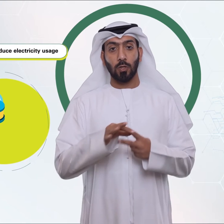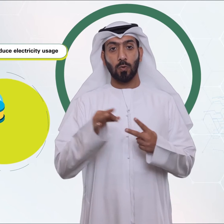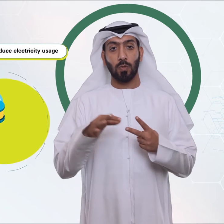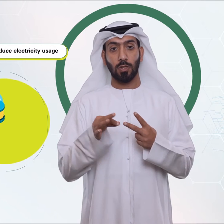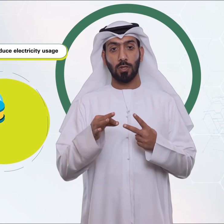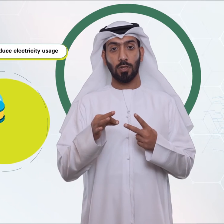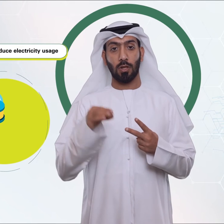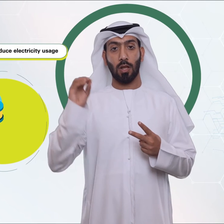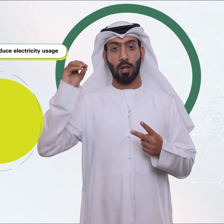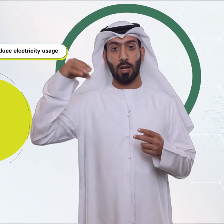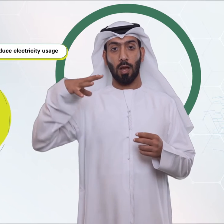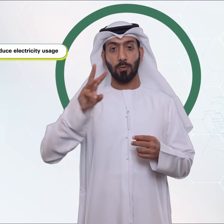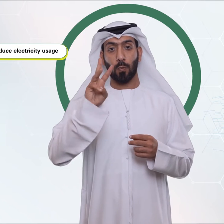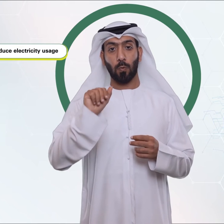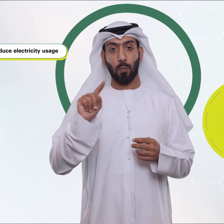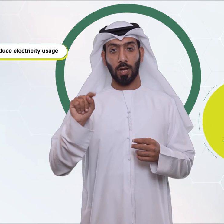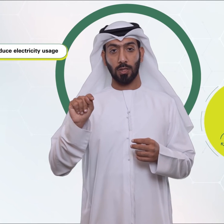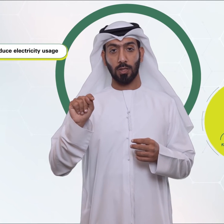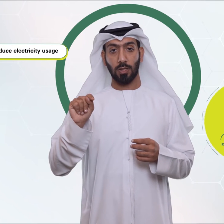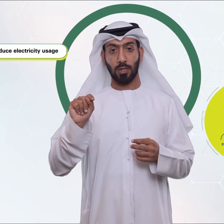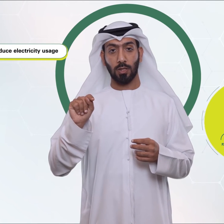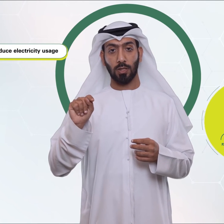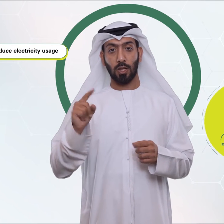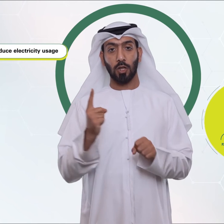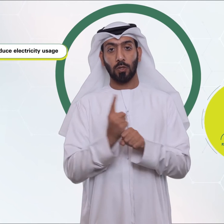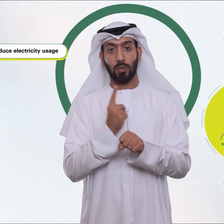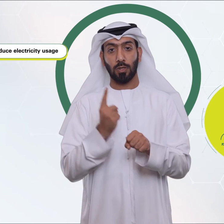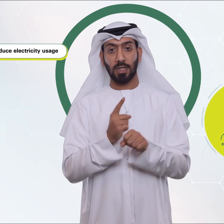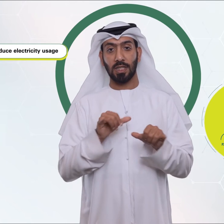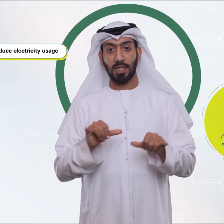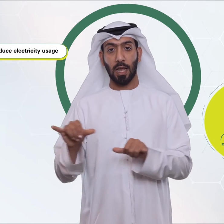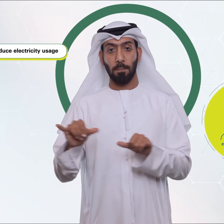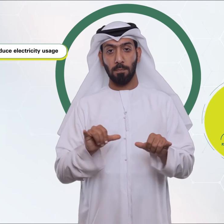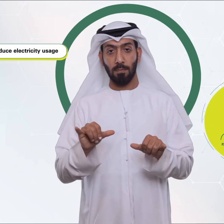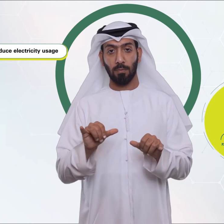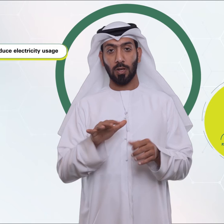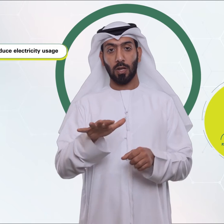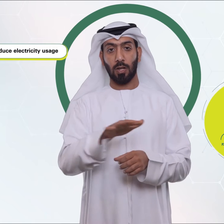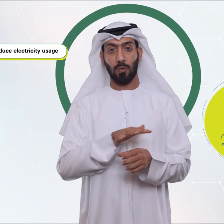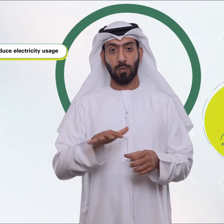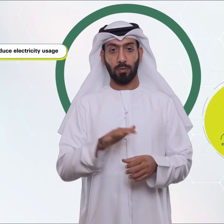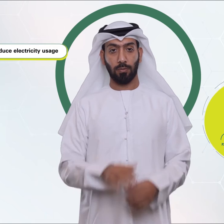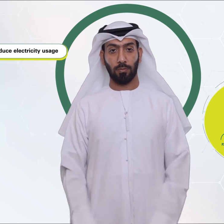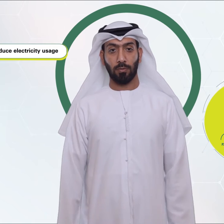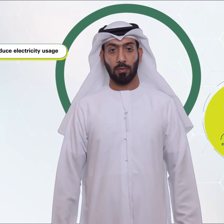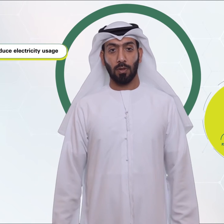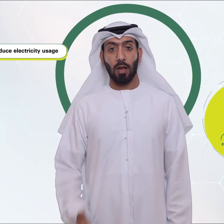any movement of people. The lamps should be chosen whose wattage corresponds to the place they are located and the